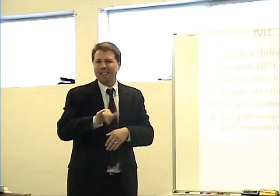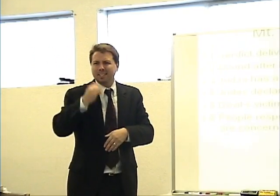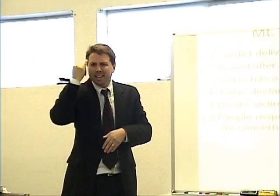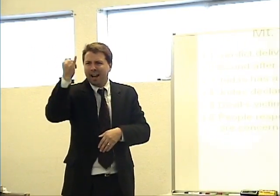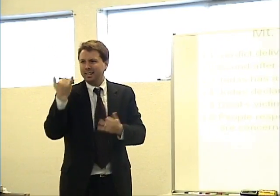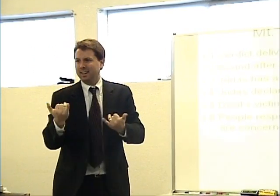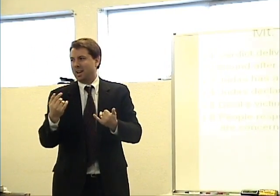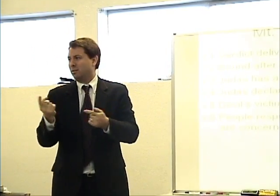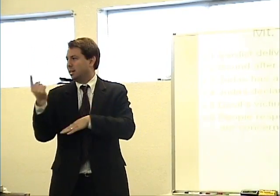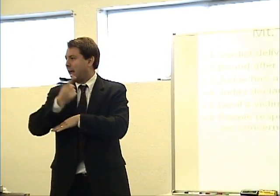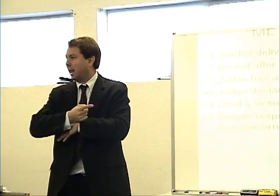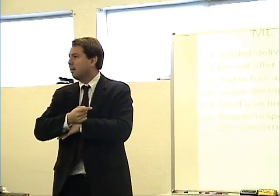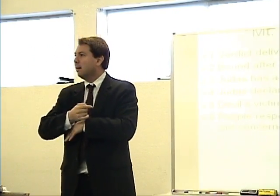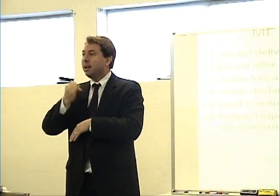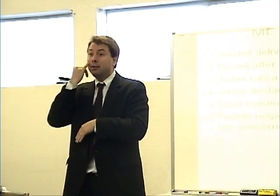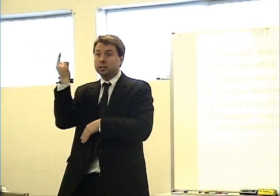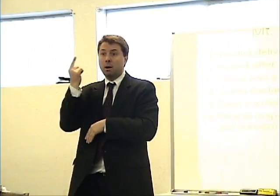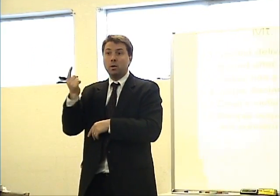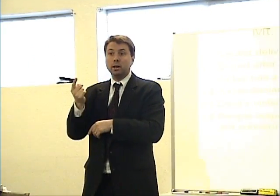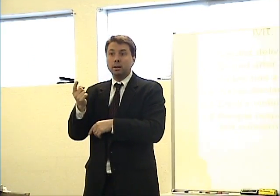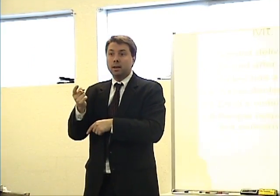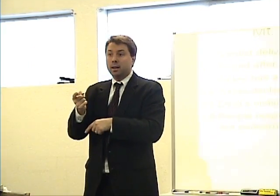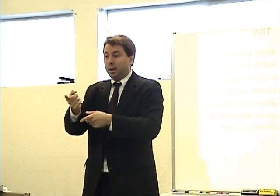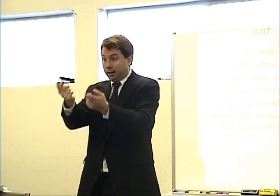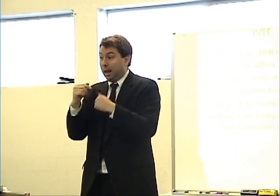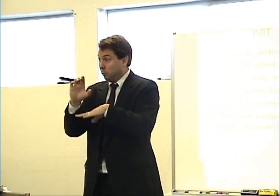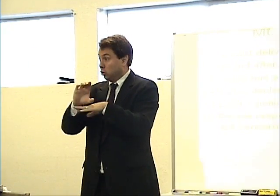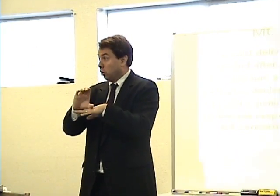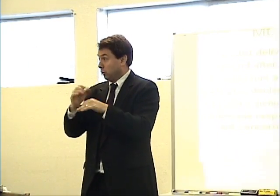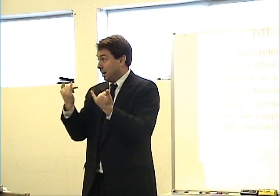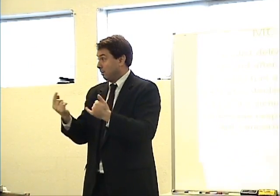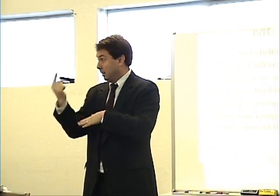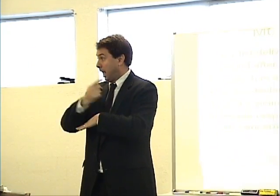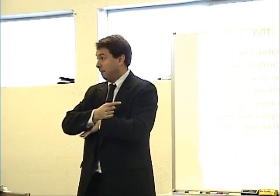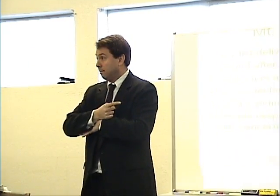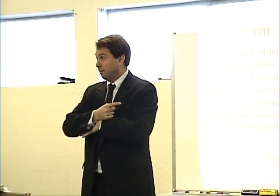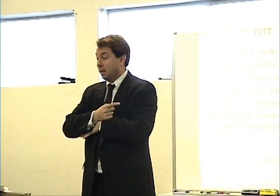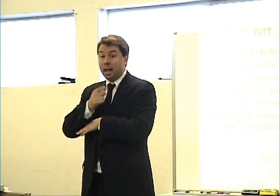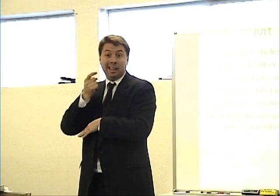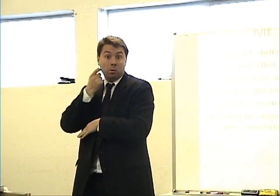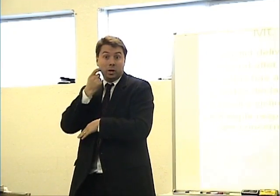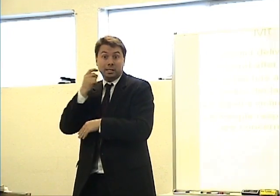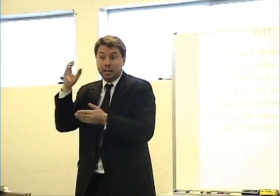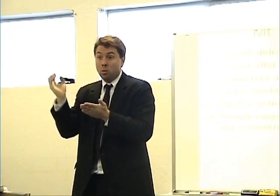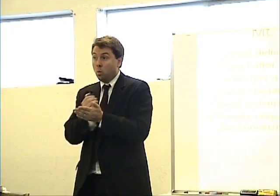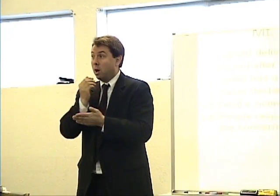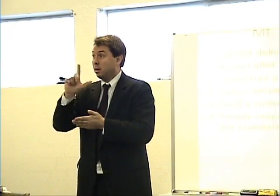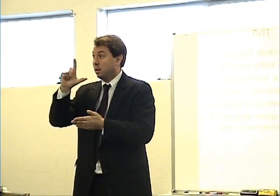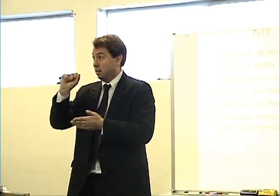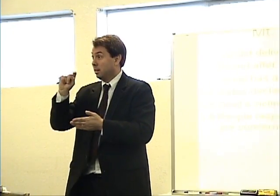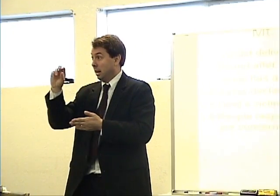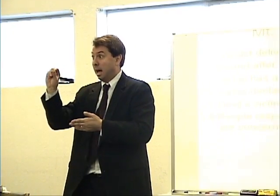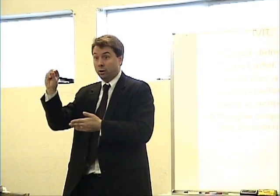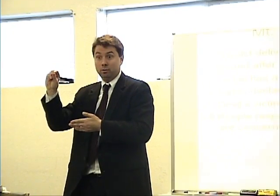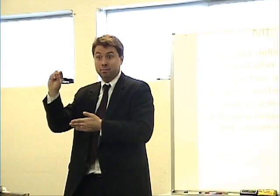That's the idea now today. If someone came to church now today and they recently won the lotto,